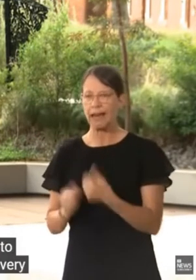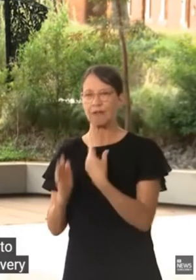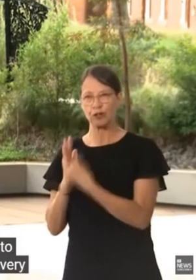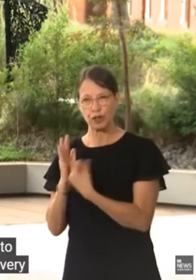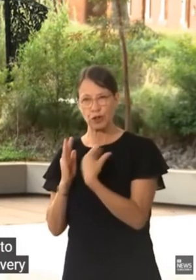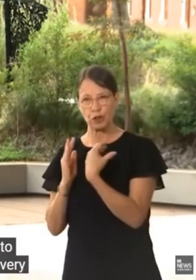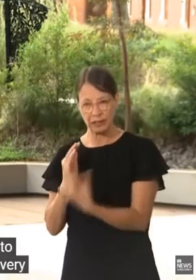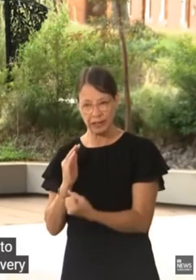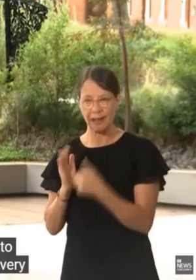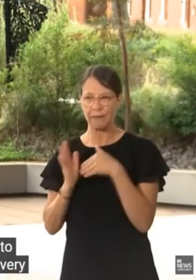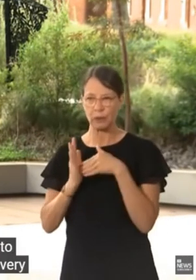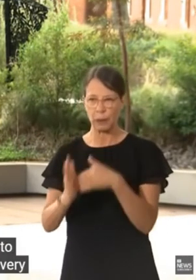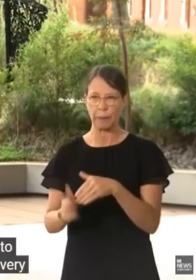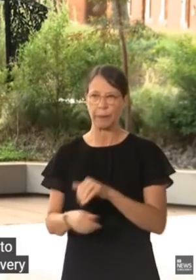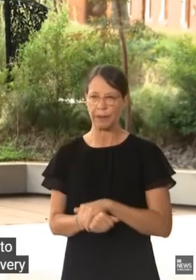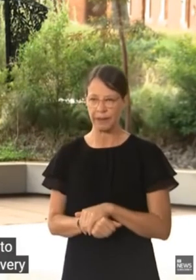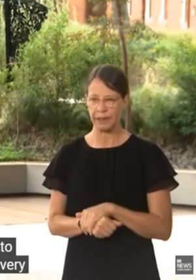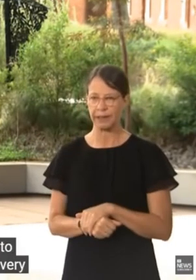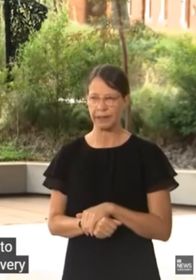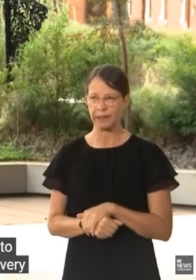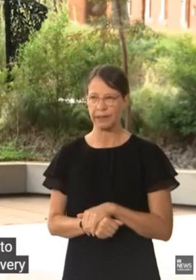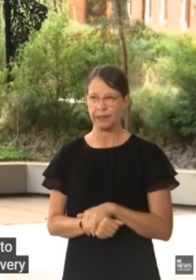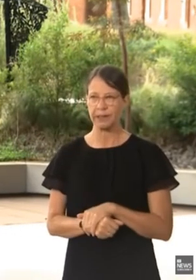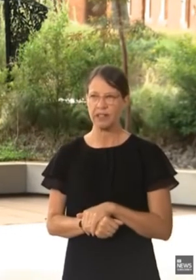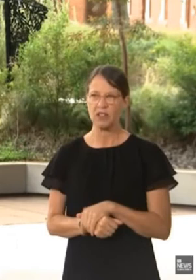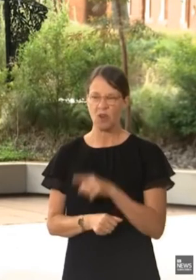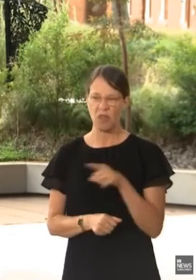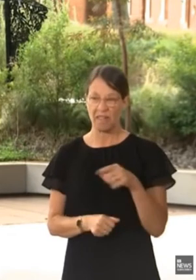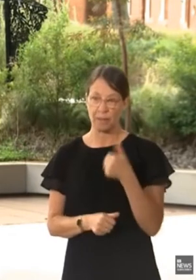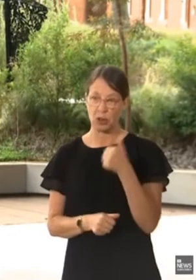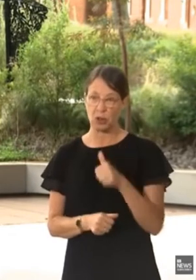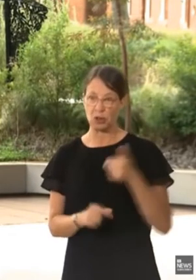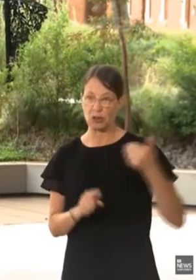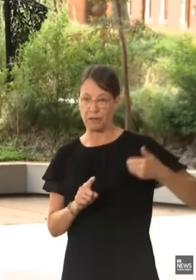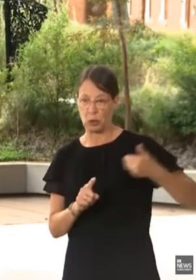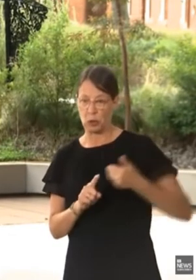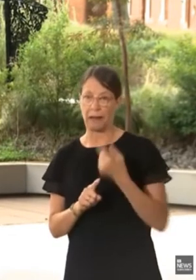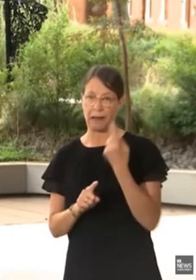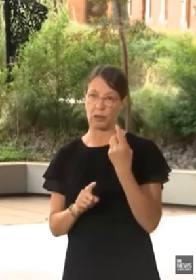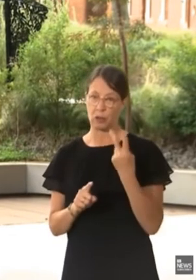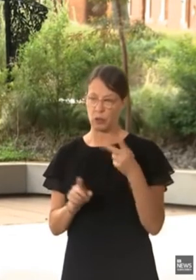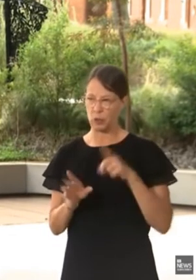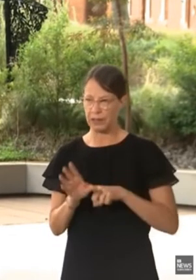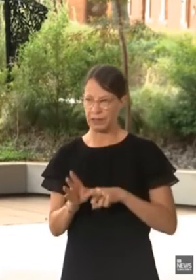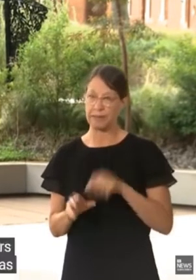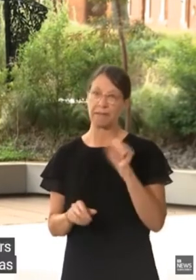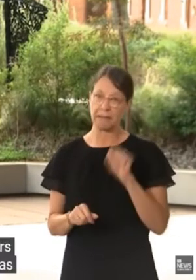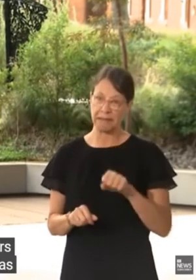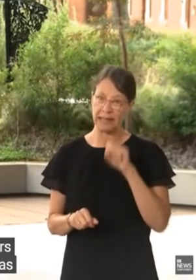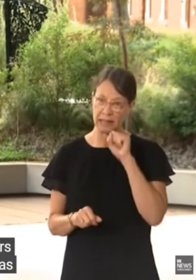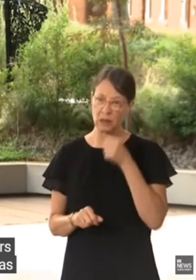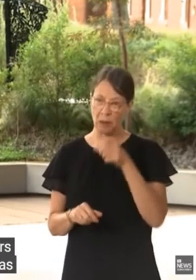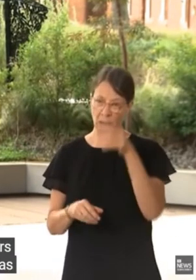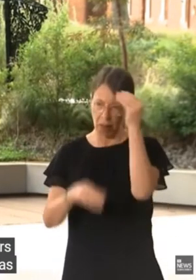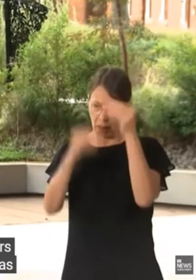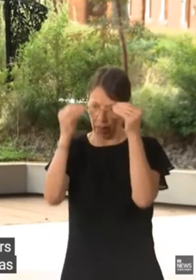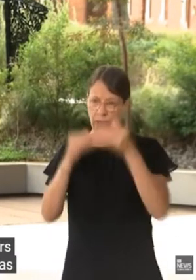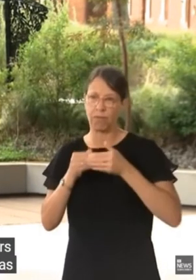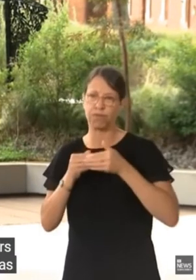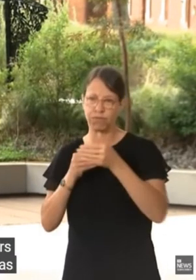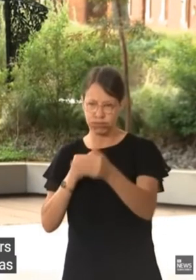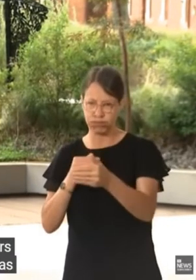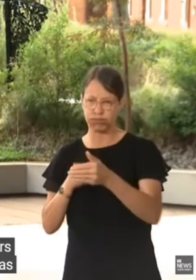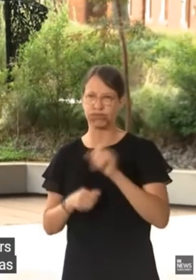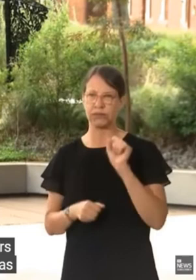to respond, and those have been very much in play over the last 2 years. We will certainly learn more as time evolves,